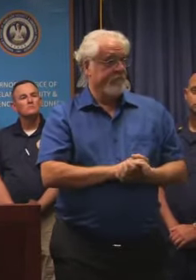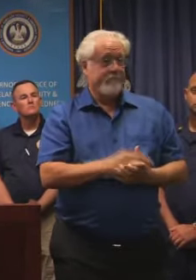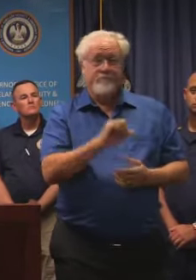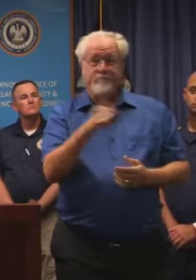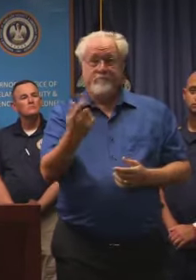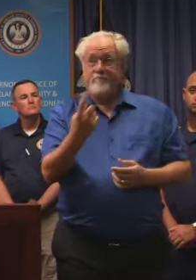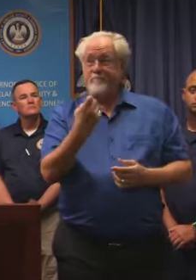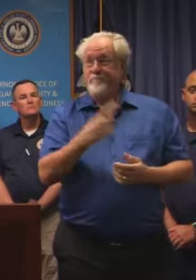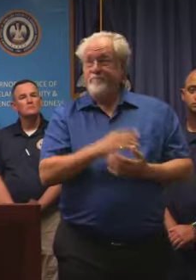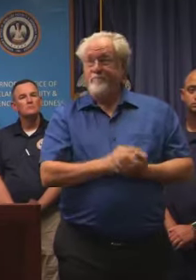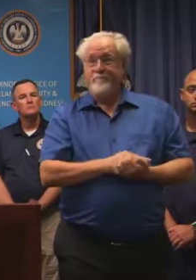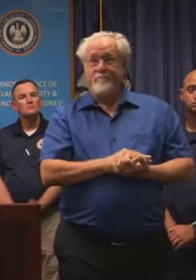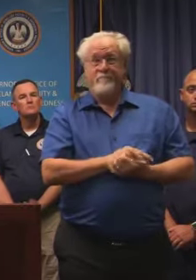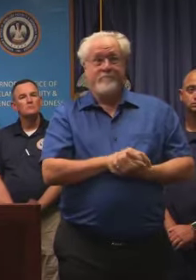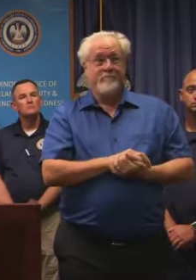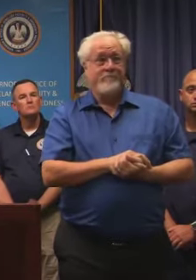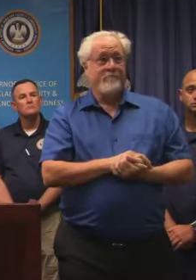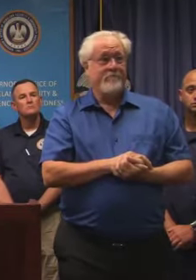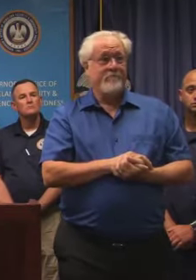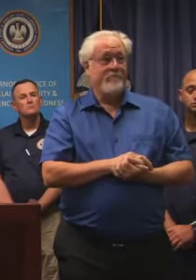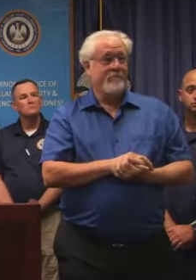Any other questions?